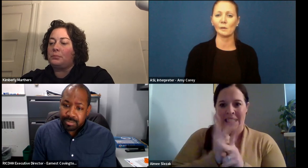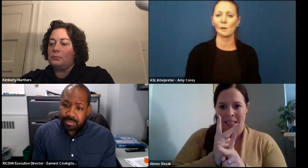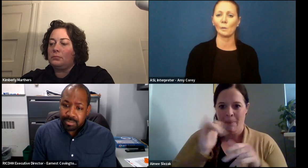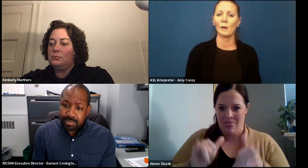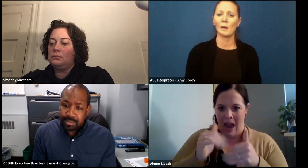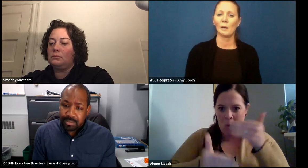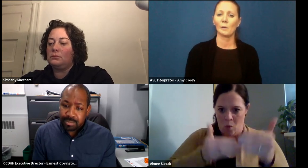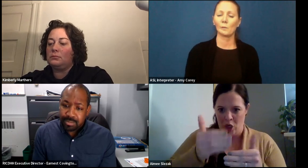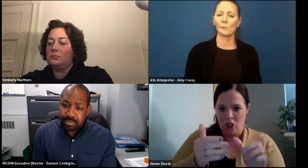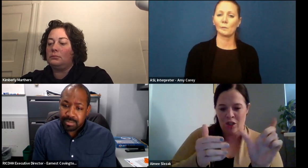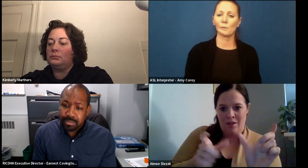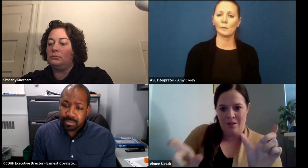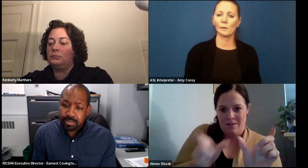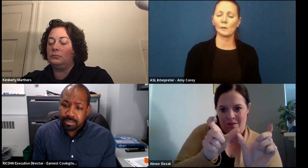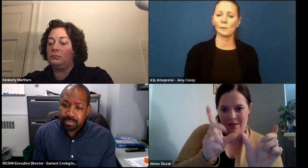is,